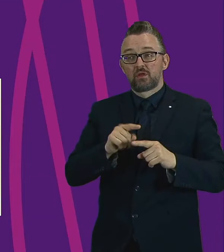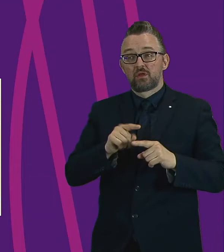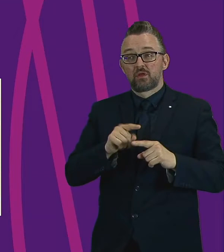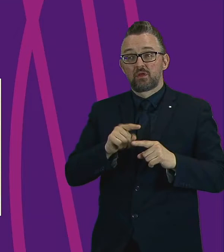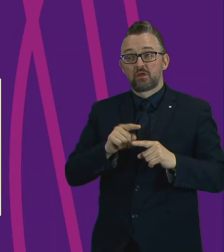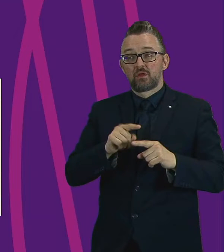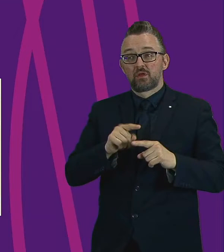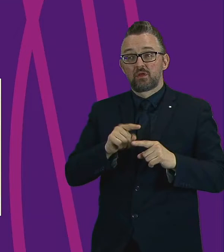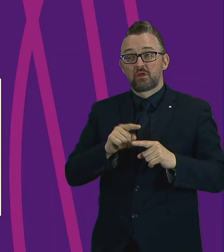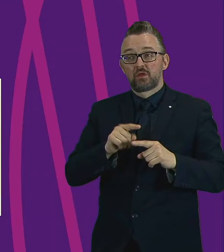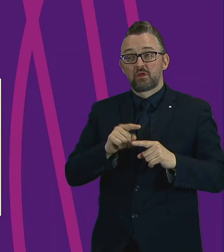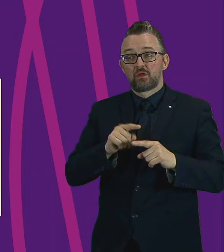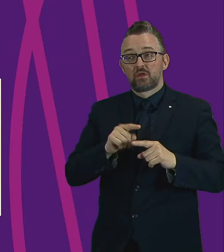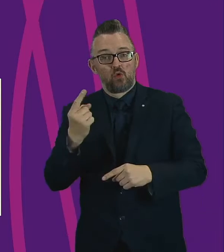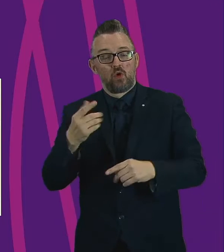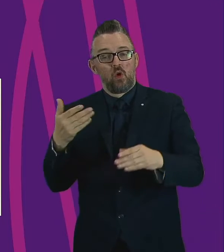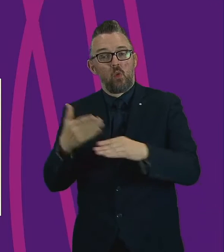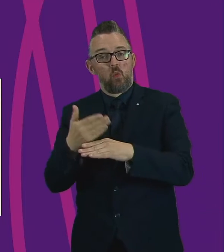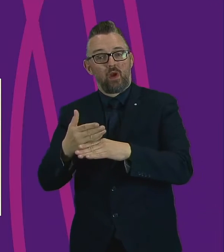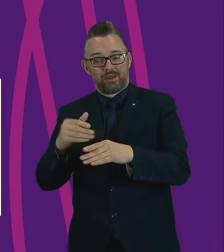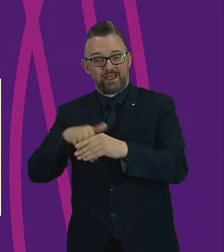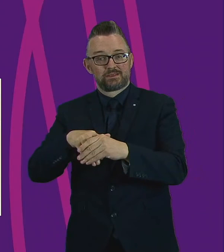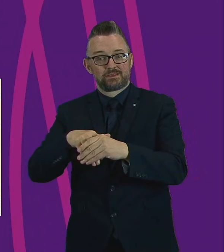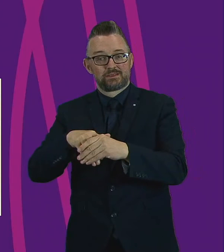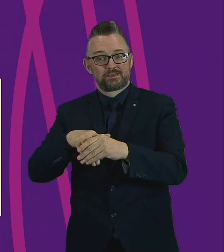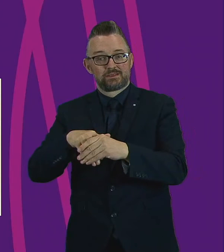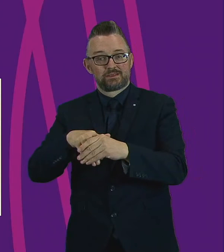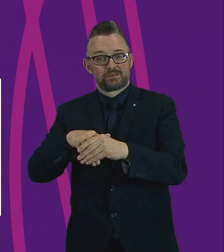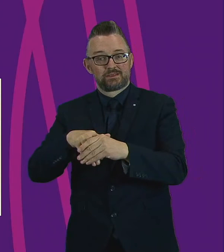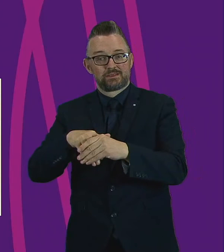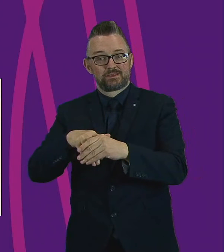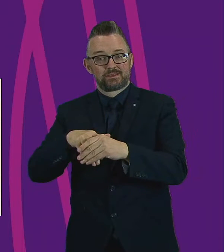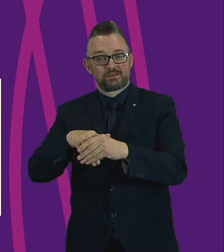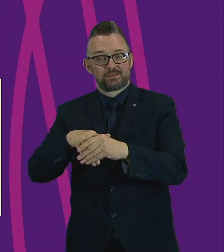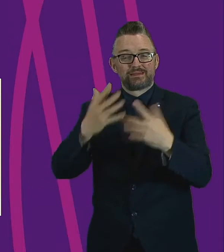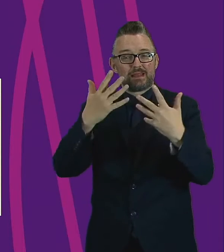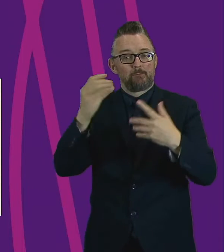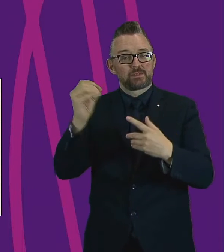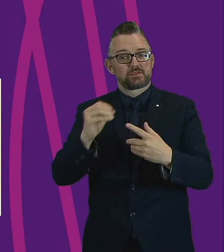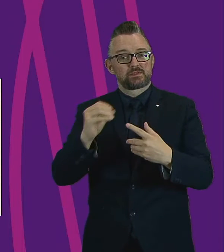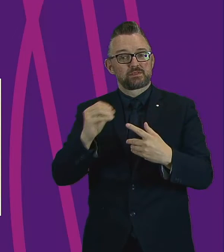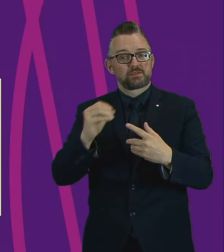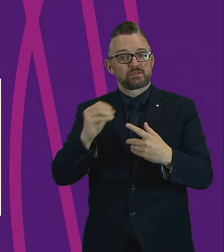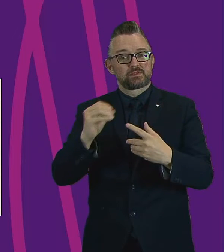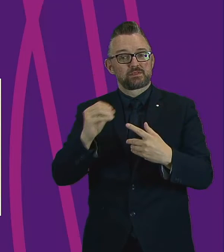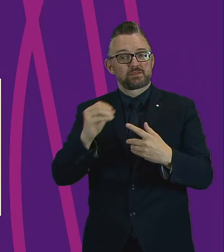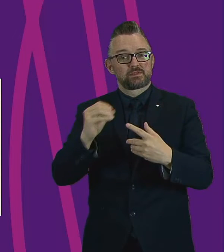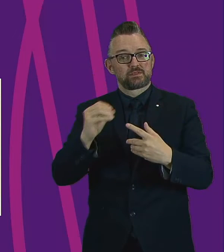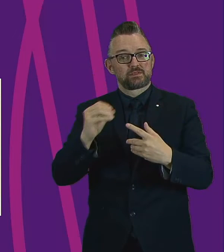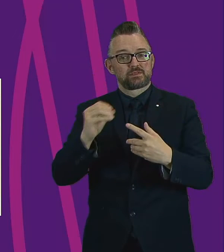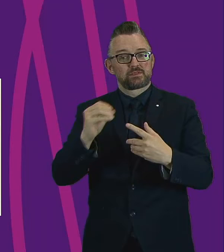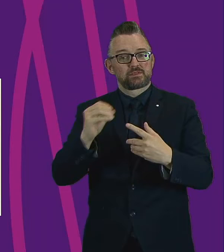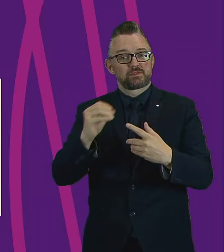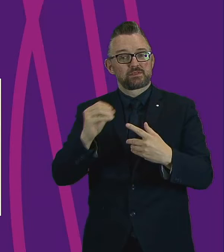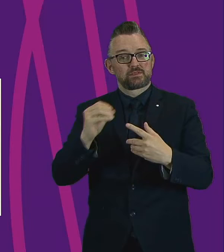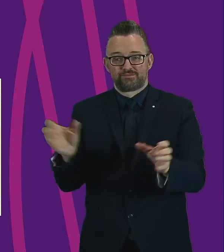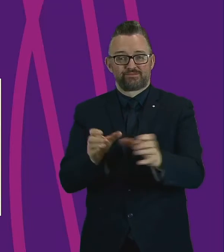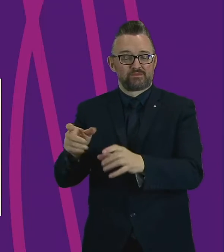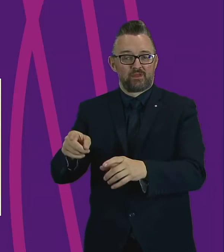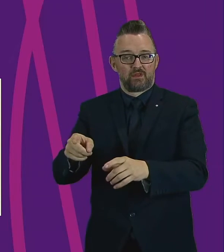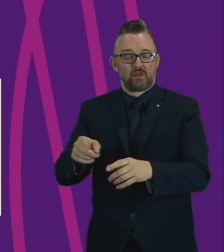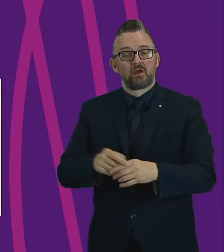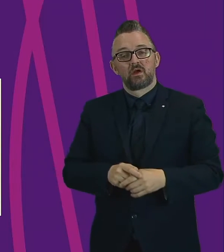175,000 people who work directly in a sector making up 10% of Scotland's workforce. But it is not just the construction industry who can change to adapt